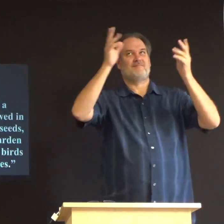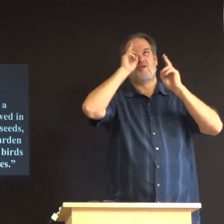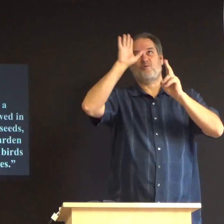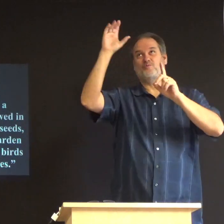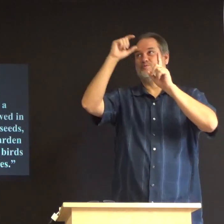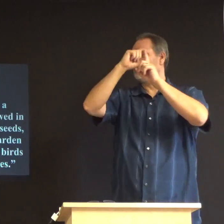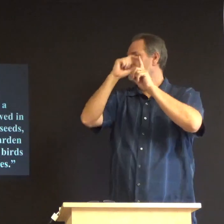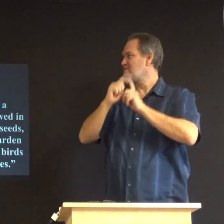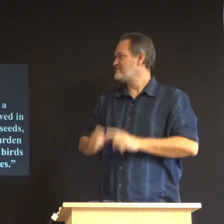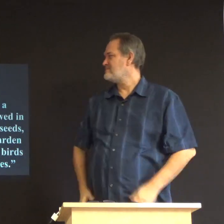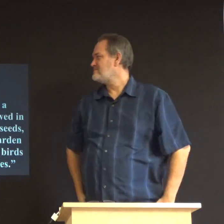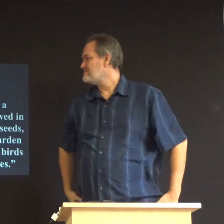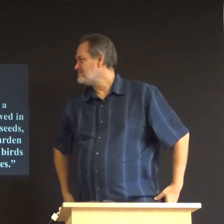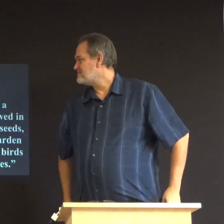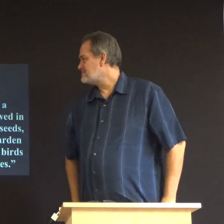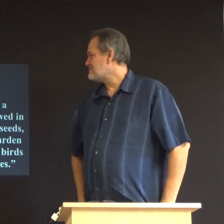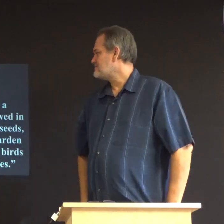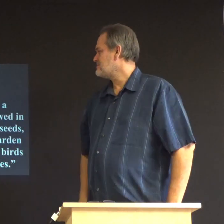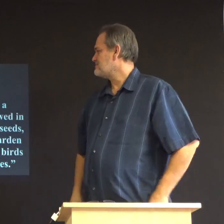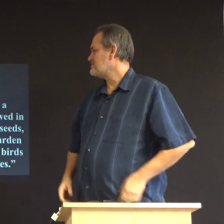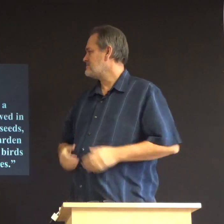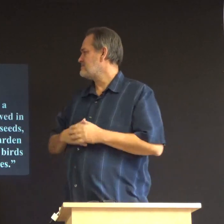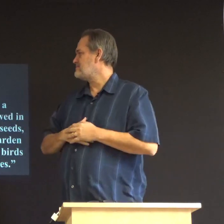Let's stand together and honor in his word.